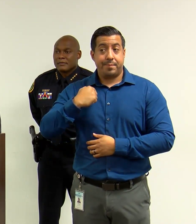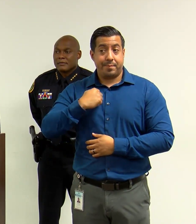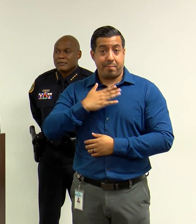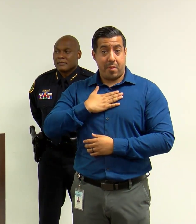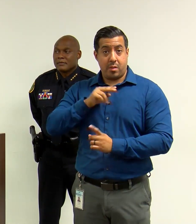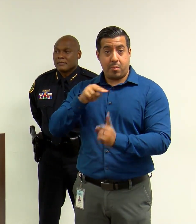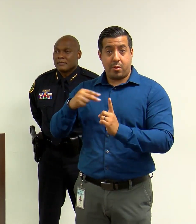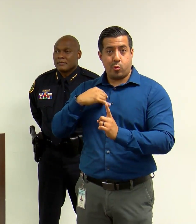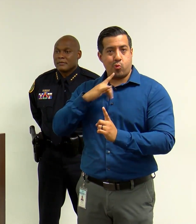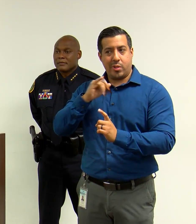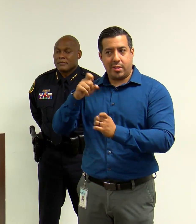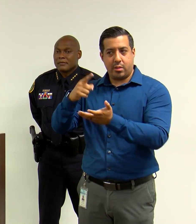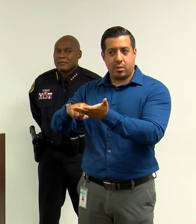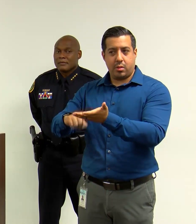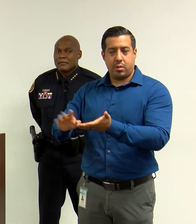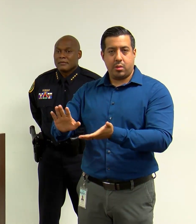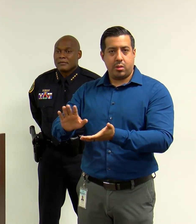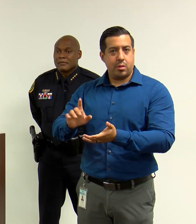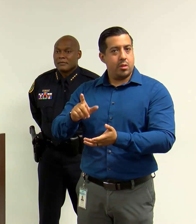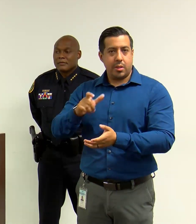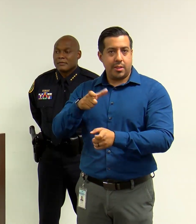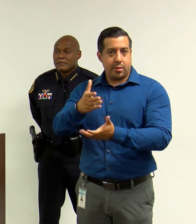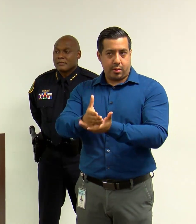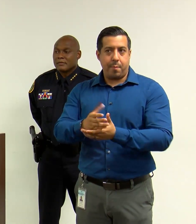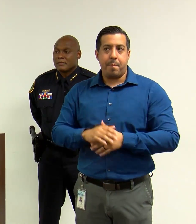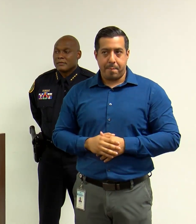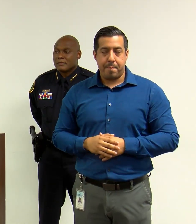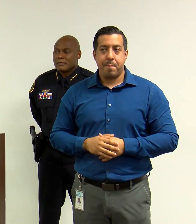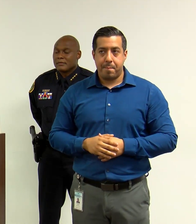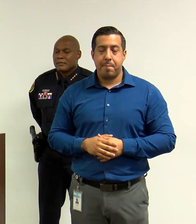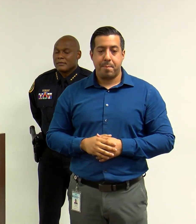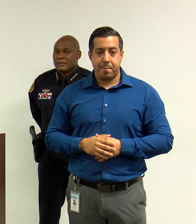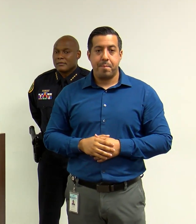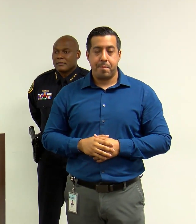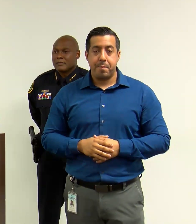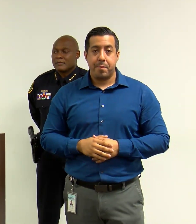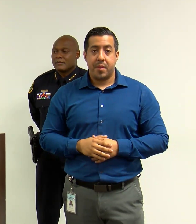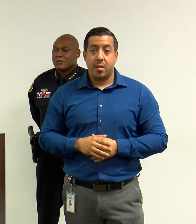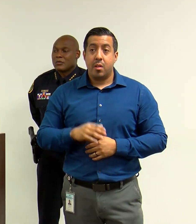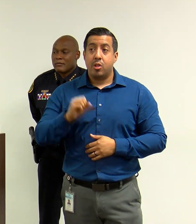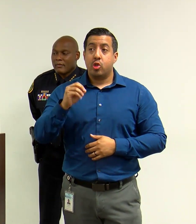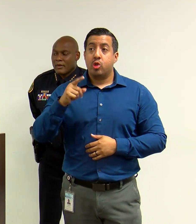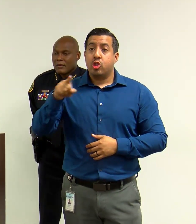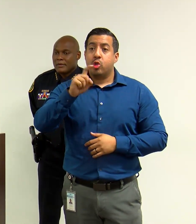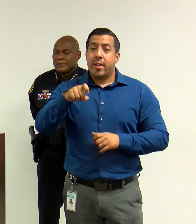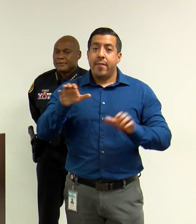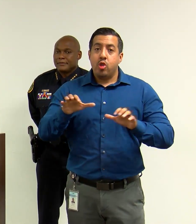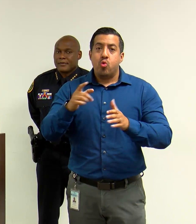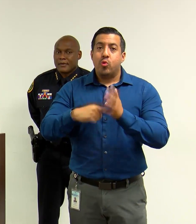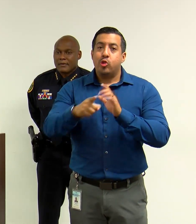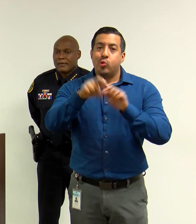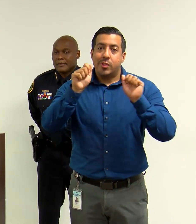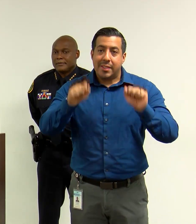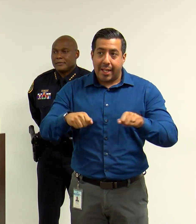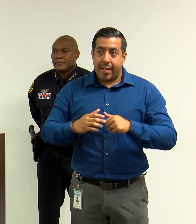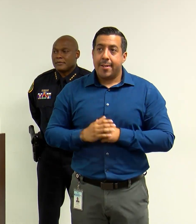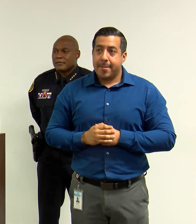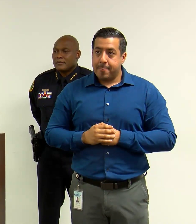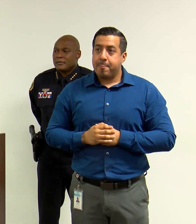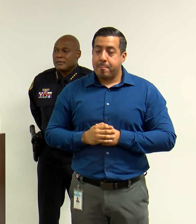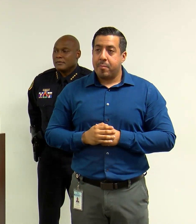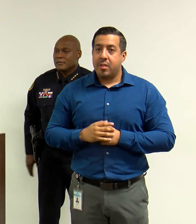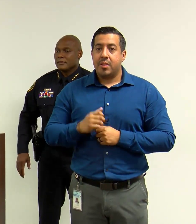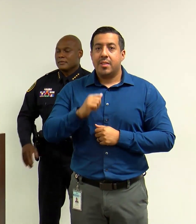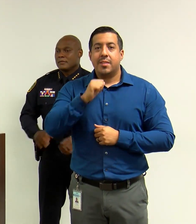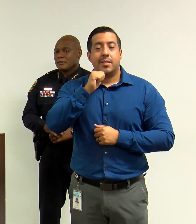we're going to have to take a look at that. Okay. So you do as much as you can.